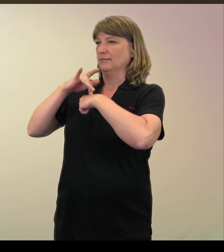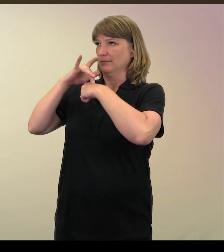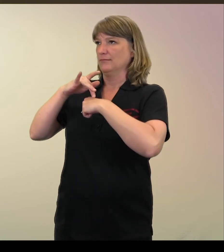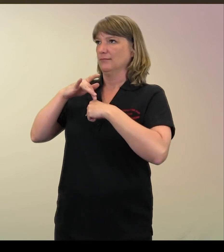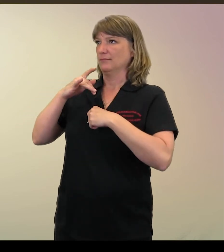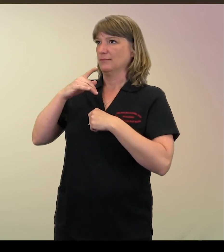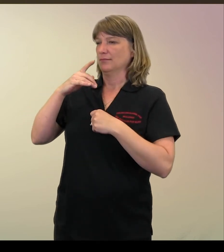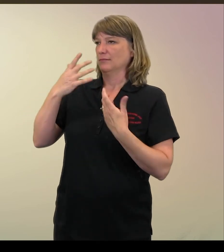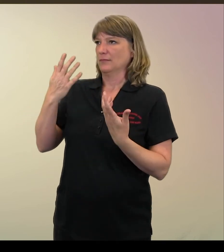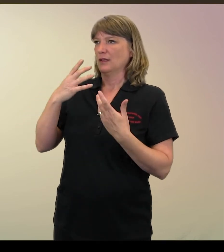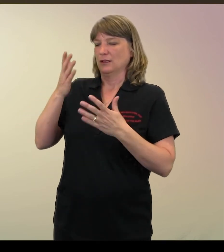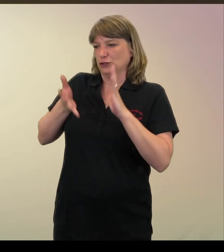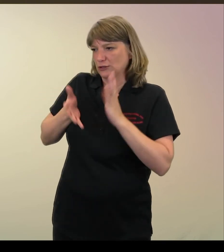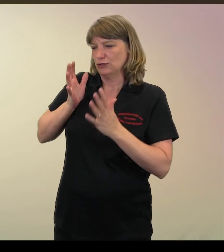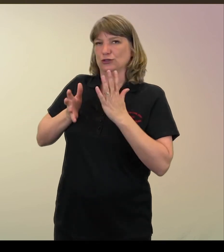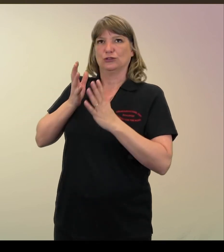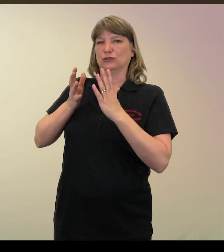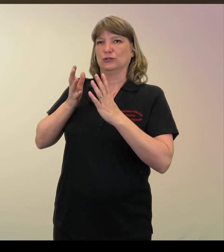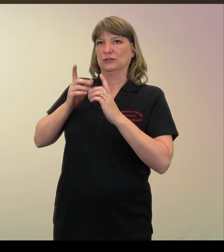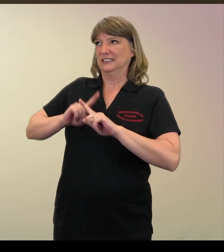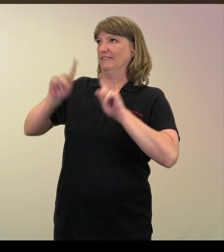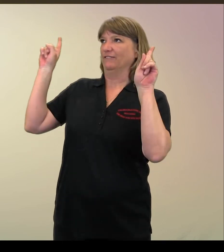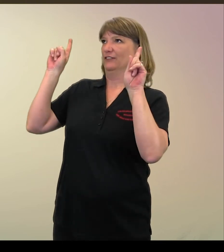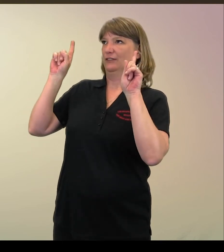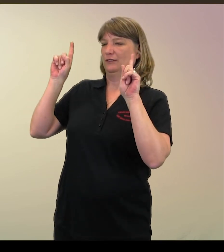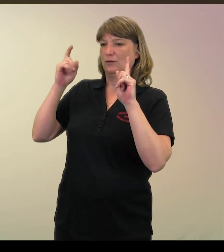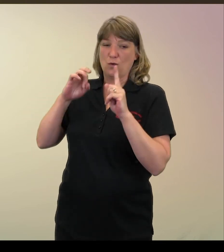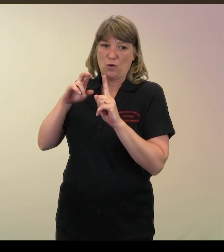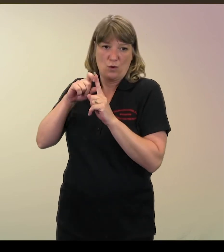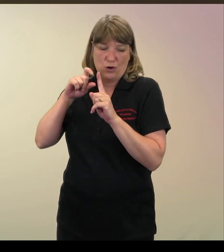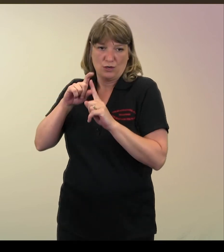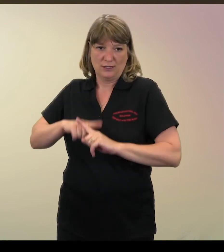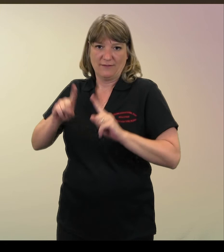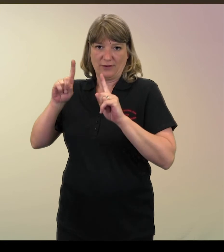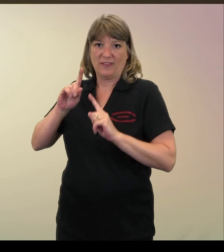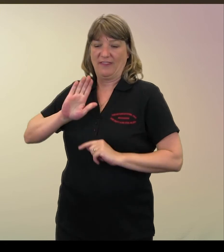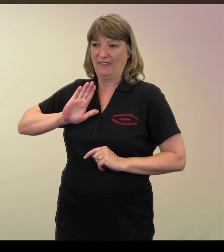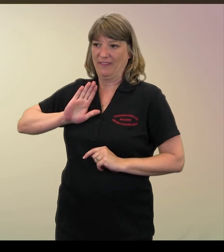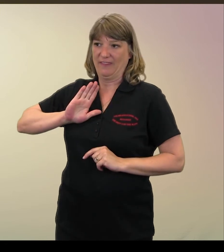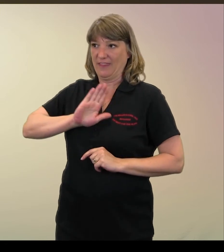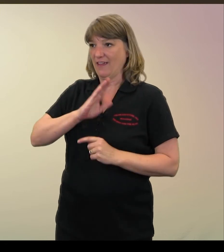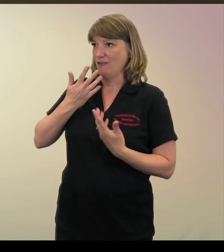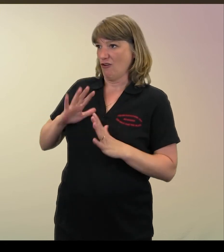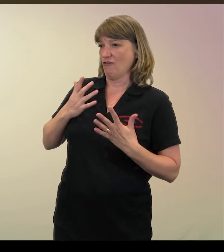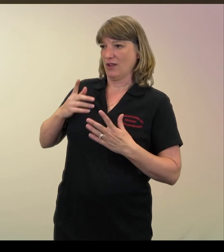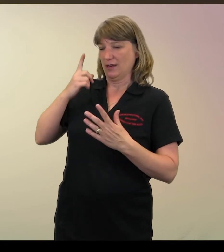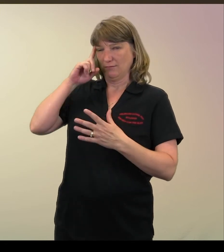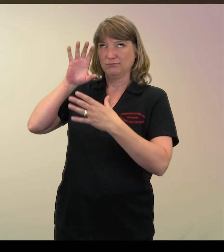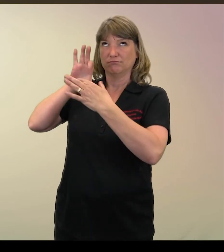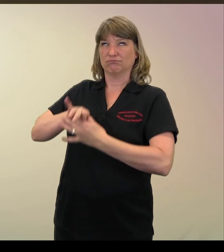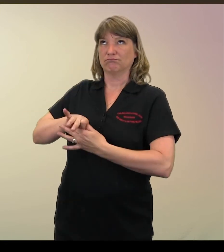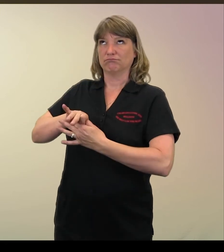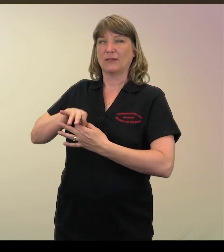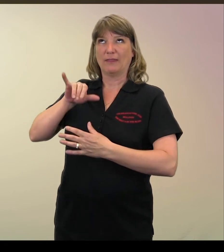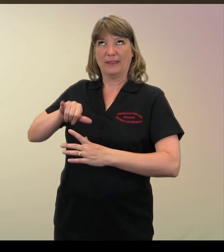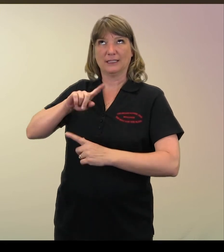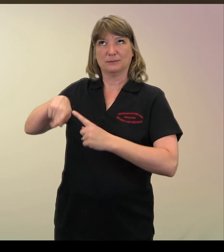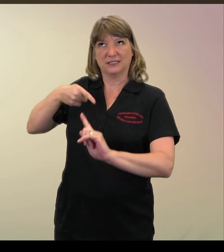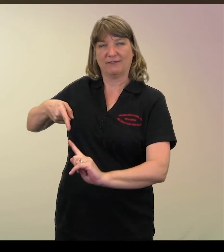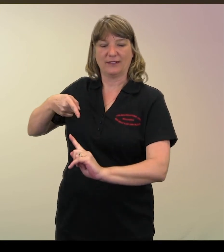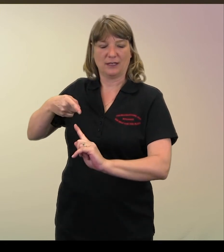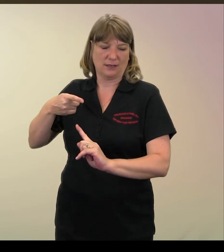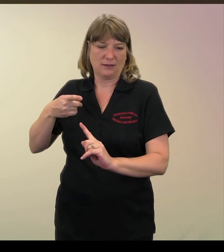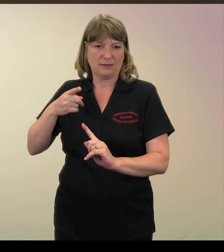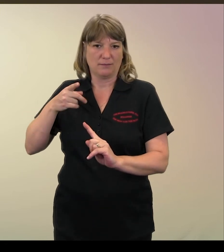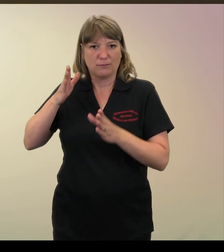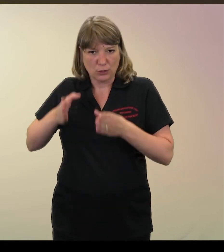still persisting and using this gesture or sign or word that they've associated with